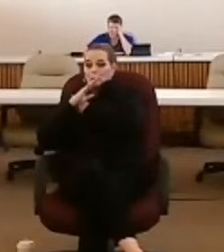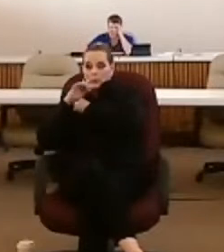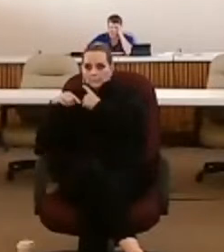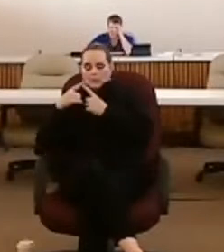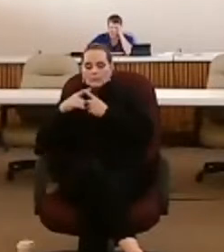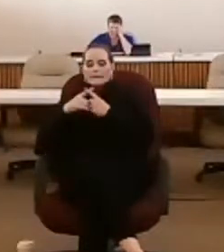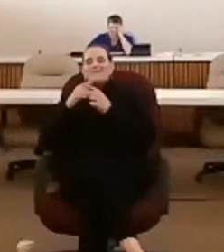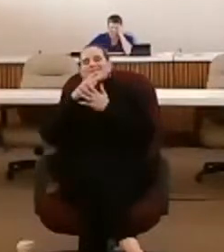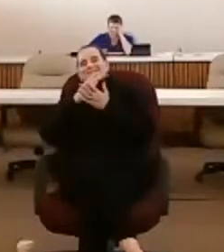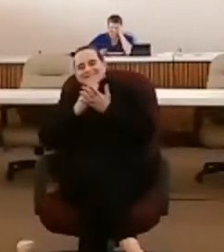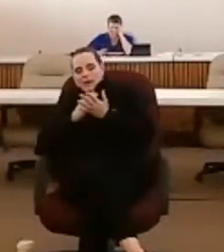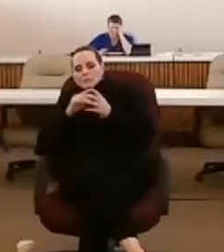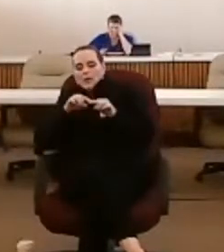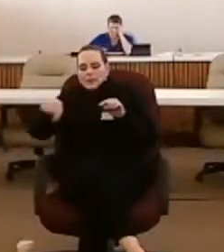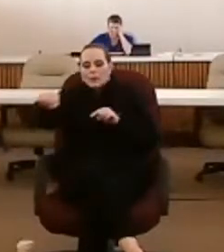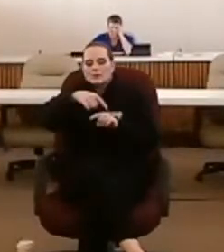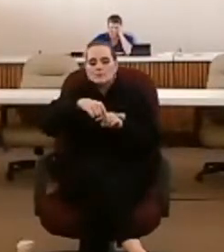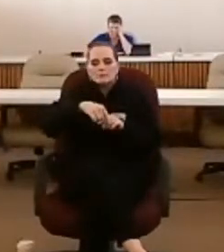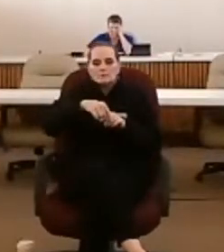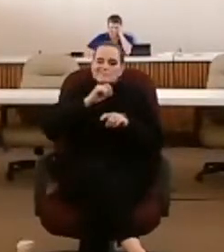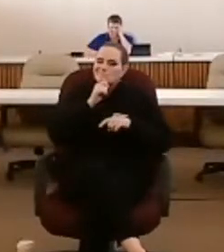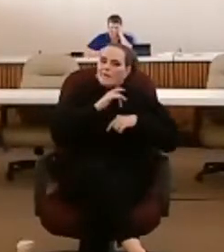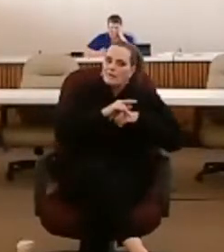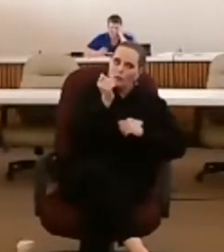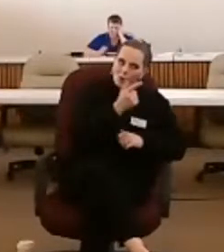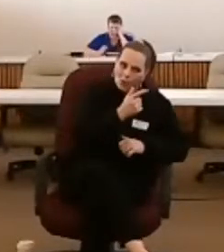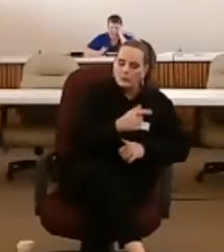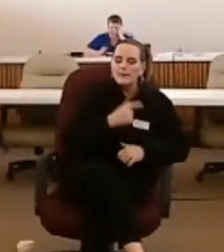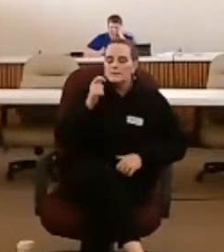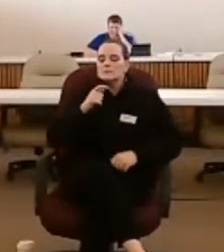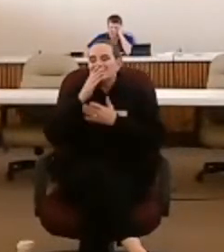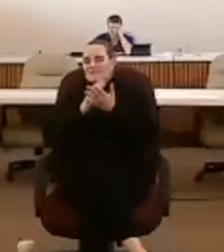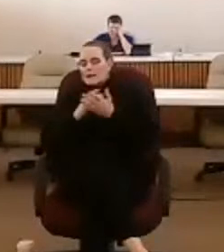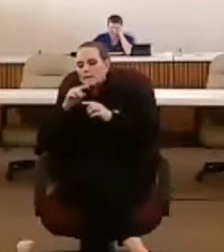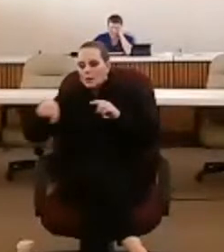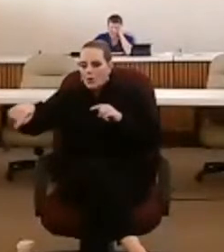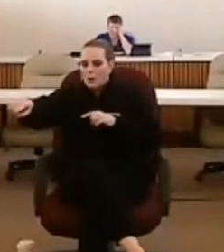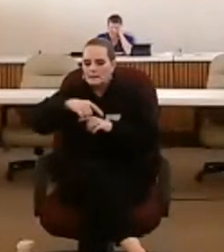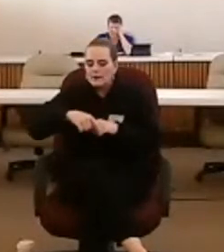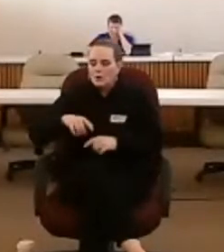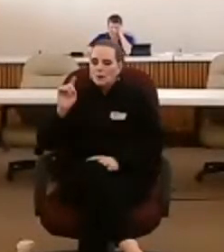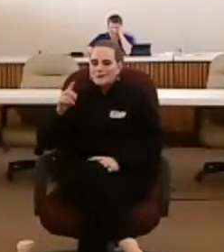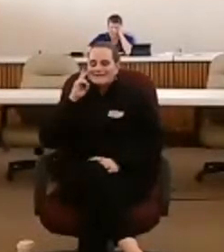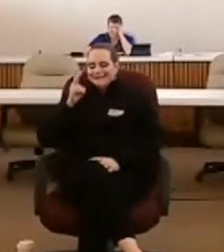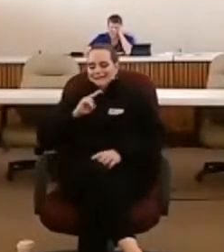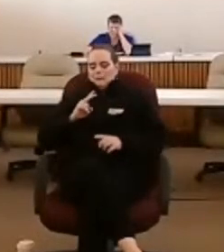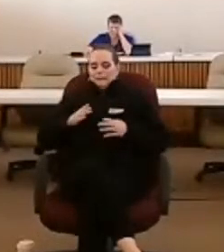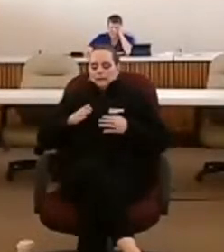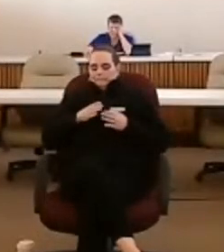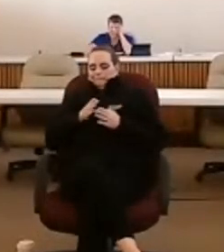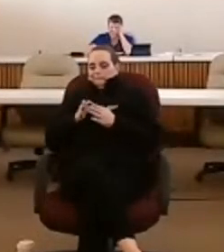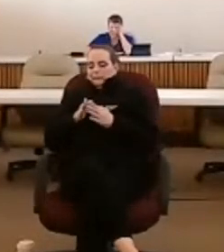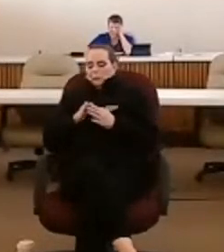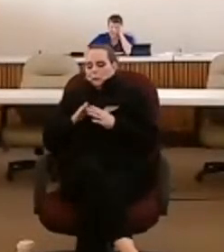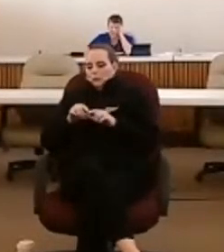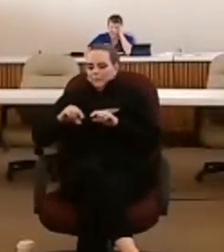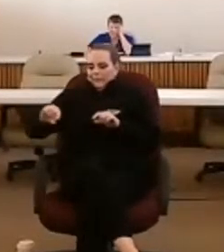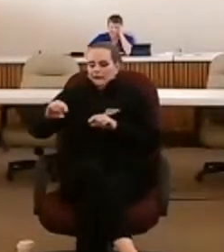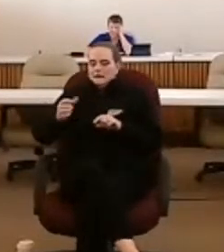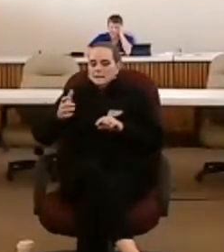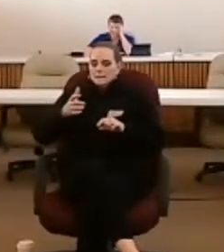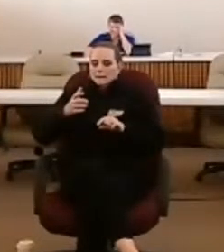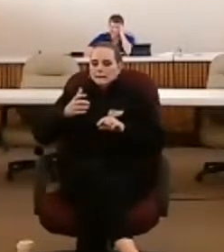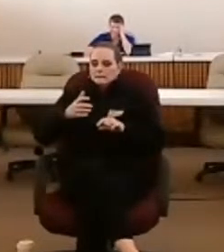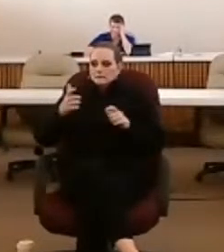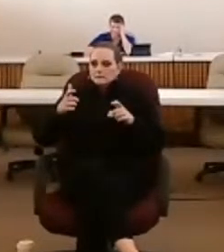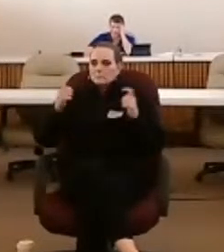of them, it's not available for all of them, but for some of them where you have that thing with a narrow lane Right. and a big grass, we